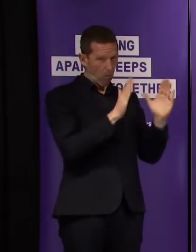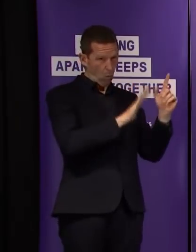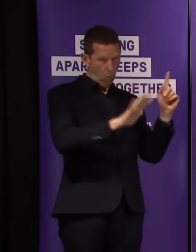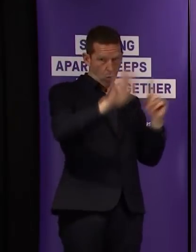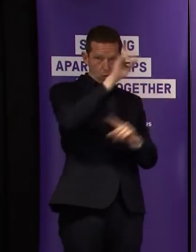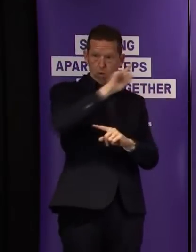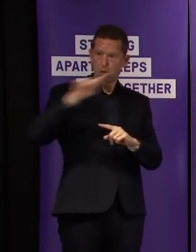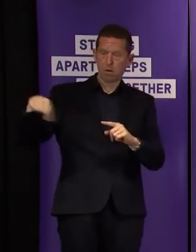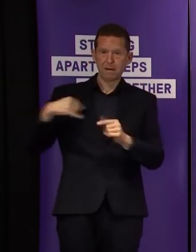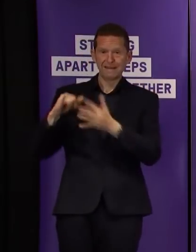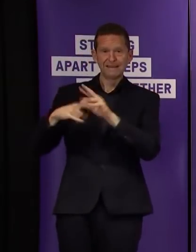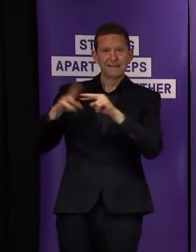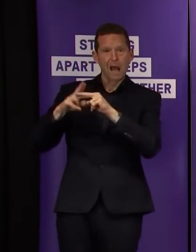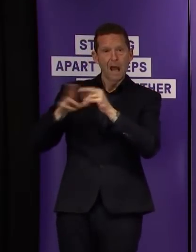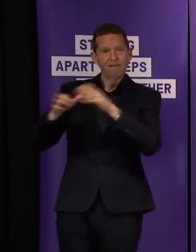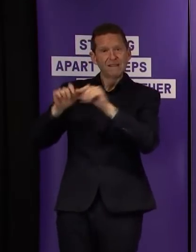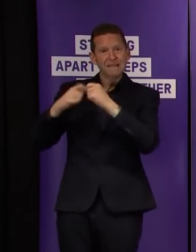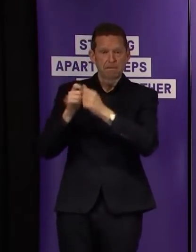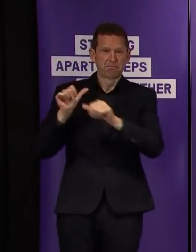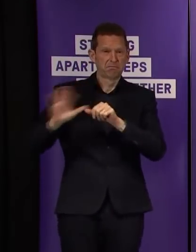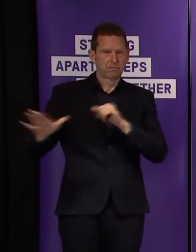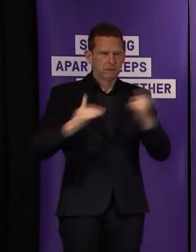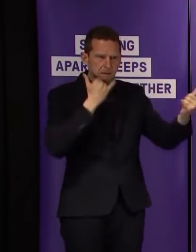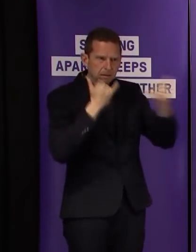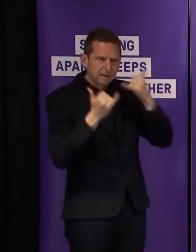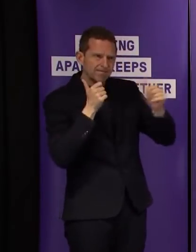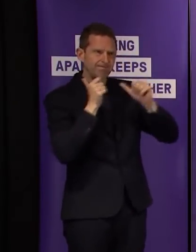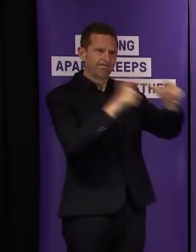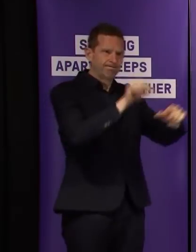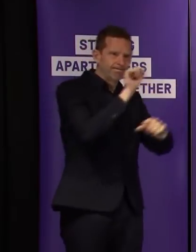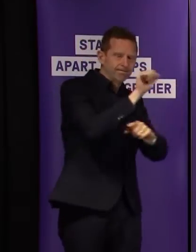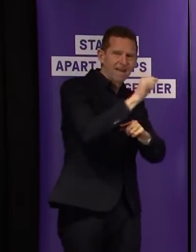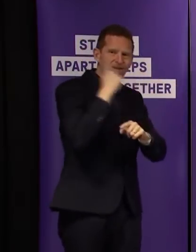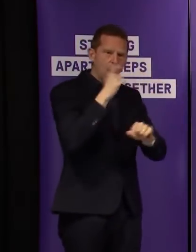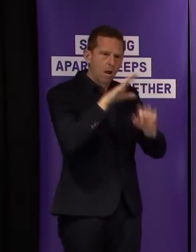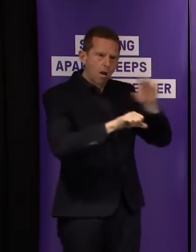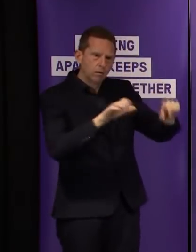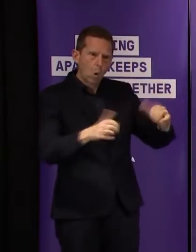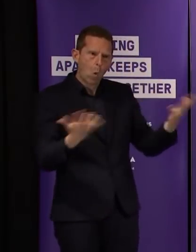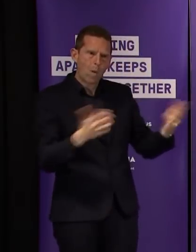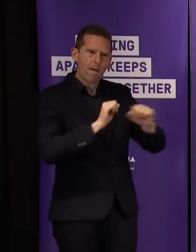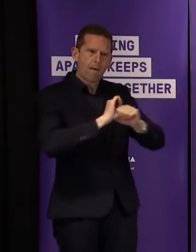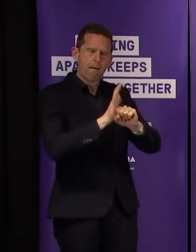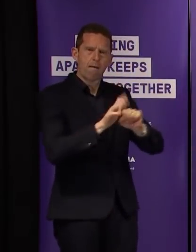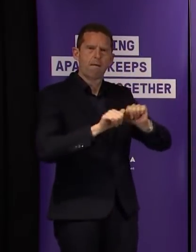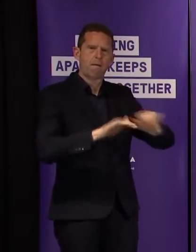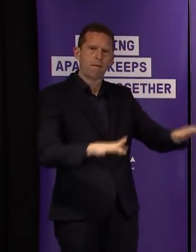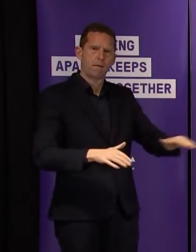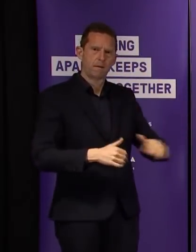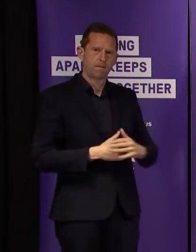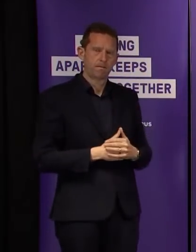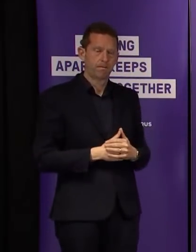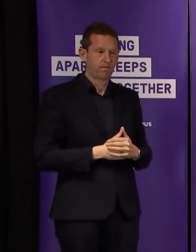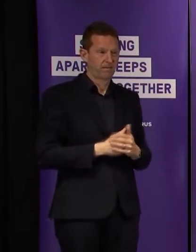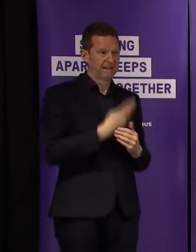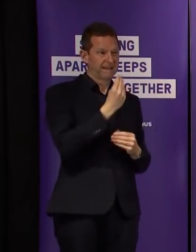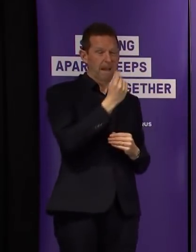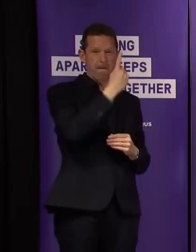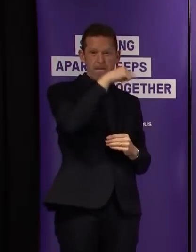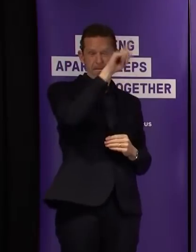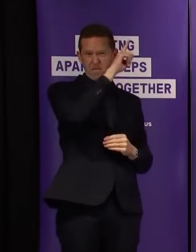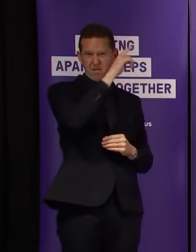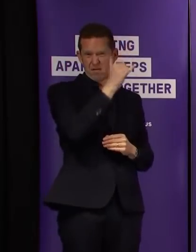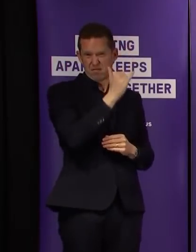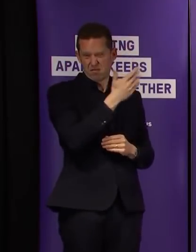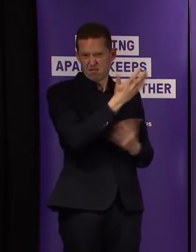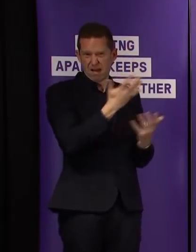as good as they are delivering, and they're dealing with maybe a dozen cases a day and